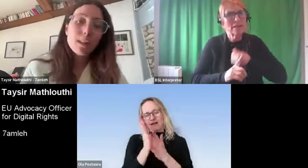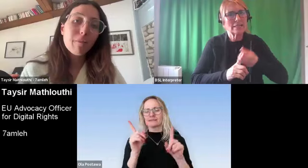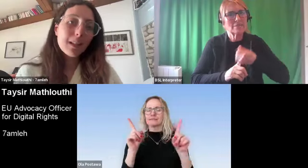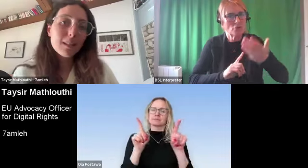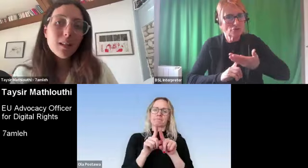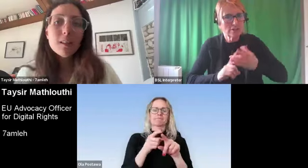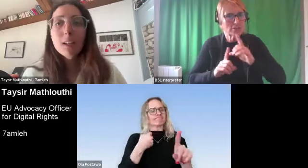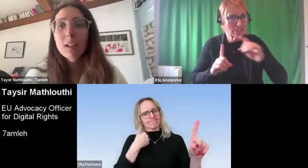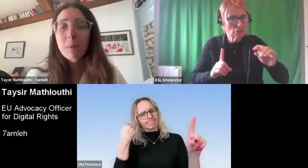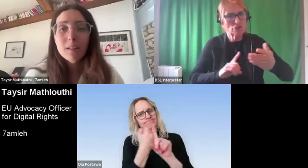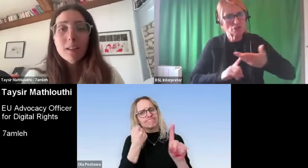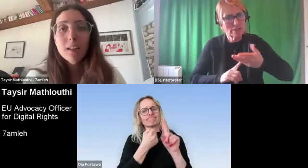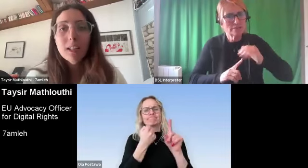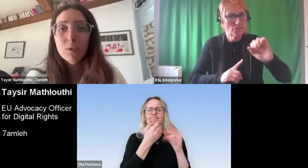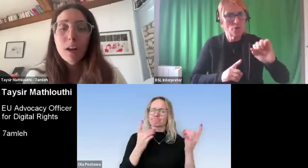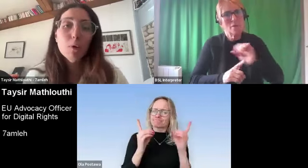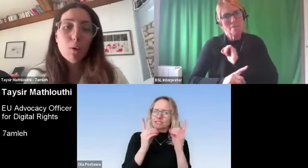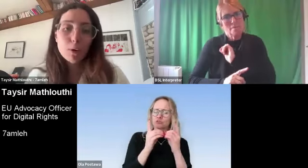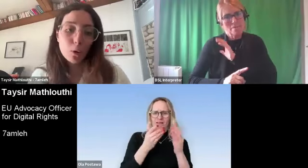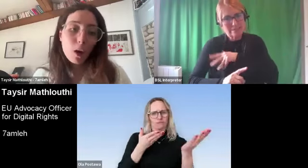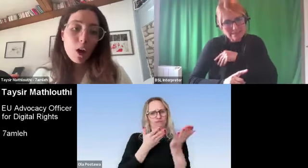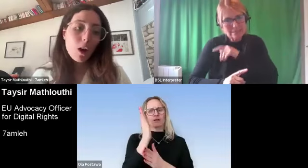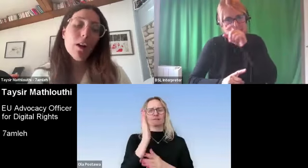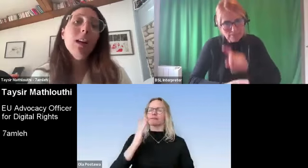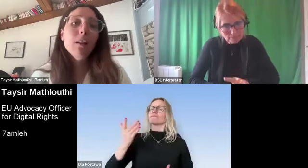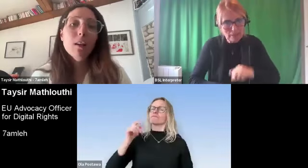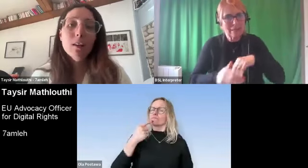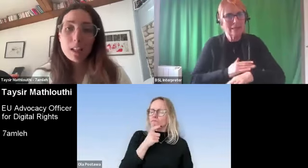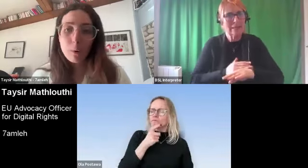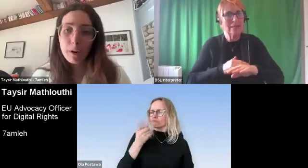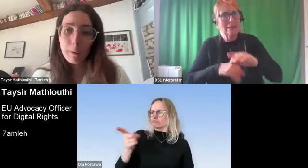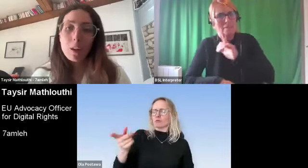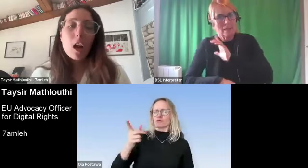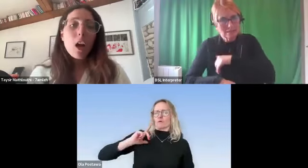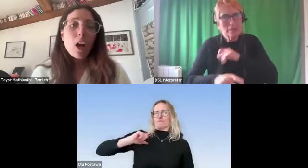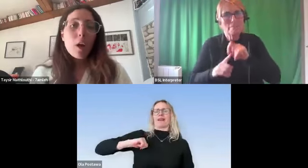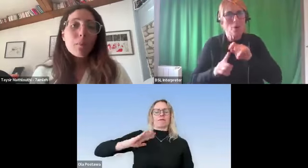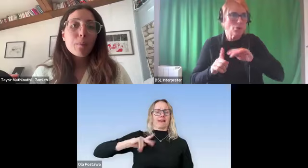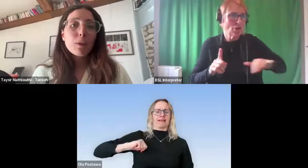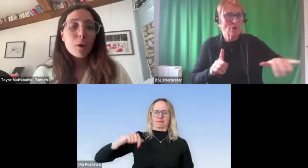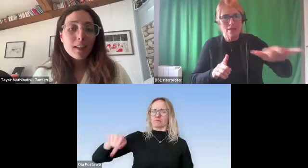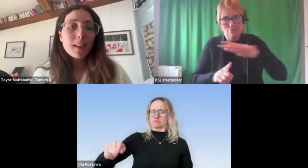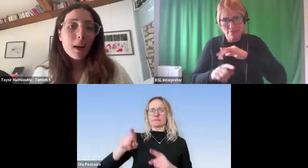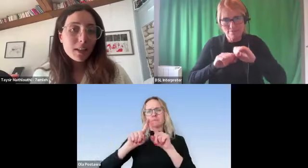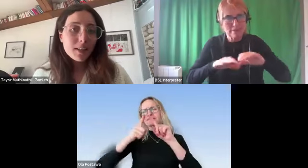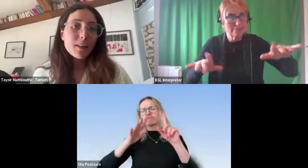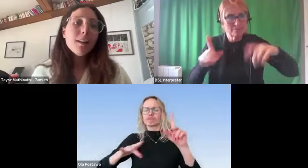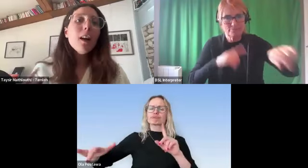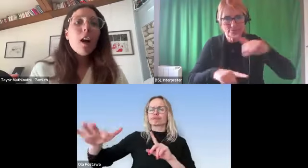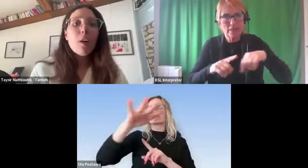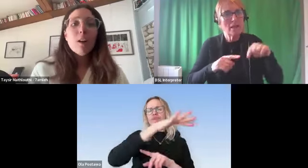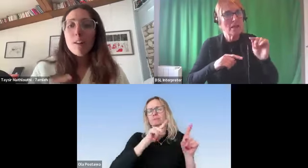the digital rights of Palestinians in Palestine, Israel, but also in the diaspora. So as I said,